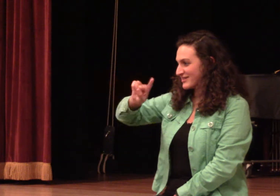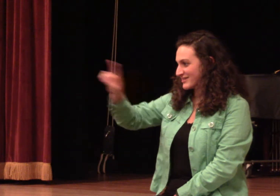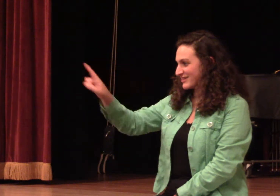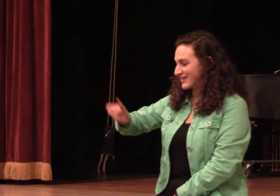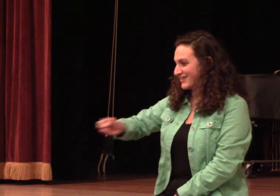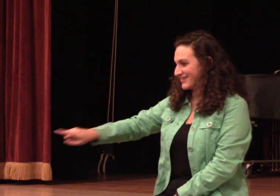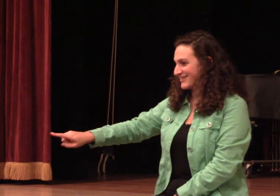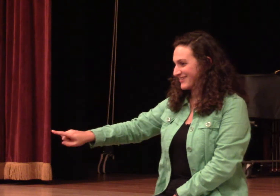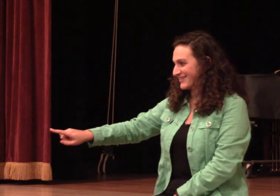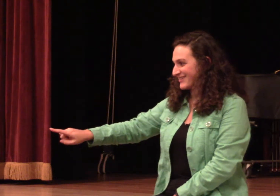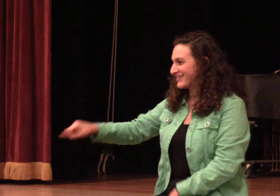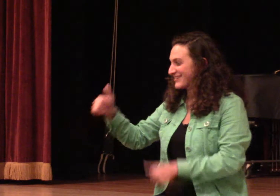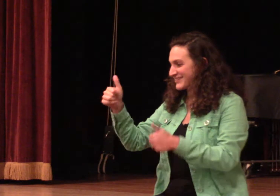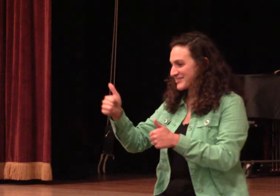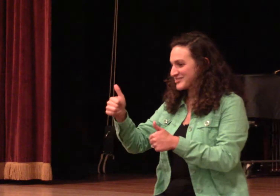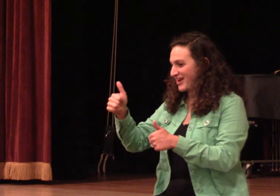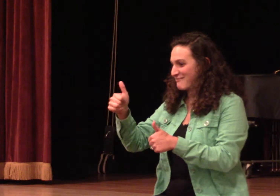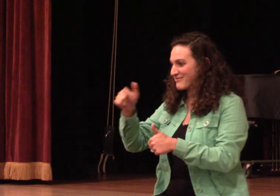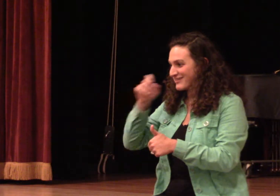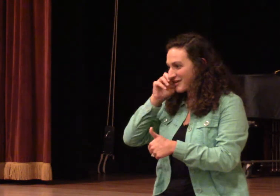Z. Good job. Okay.